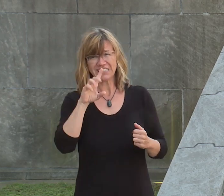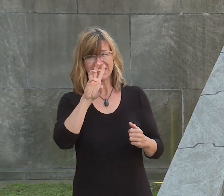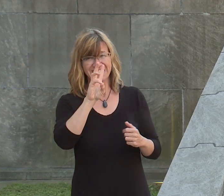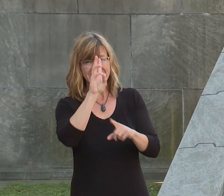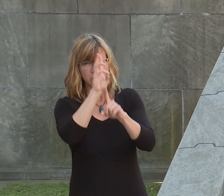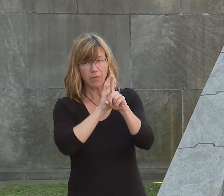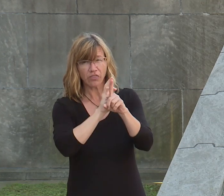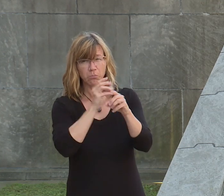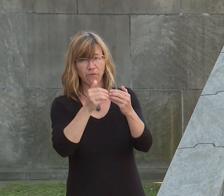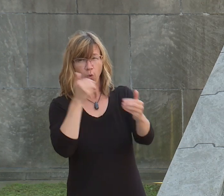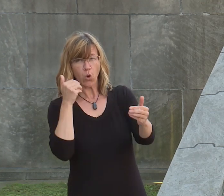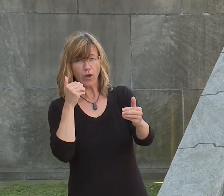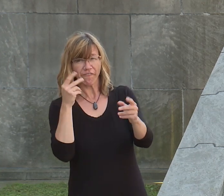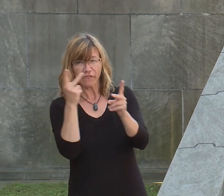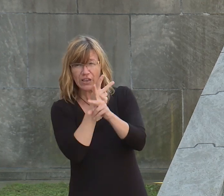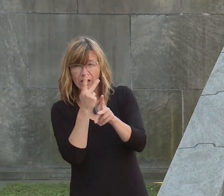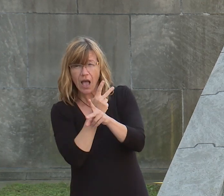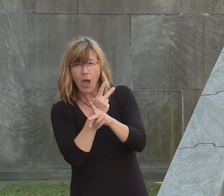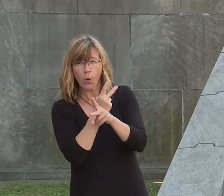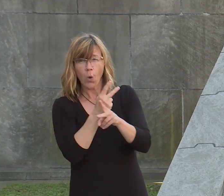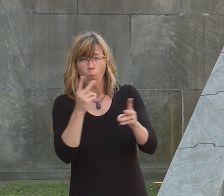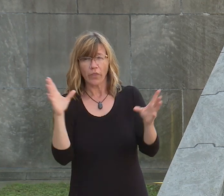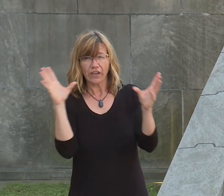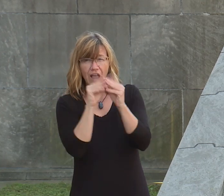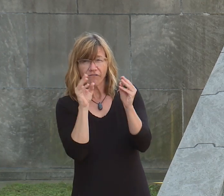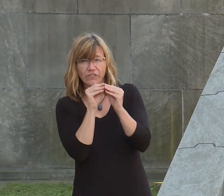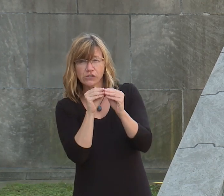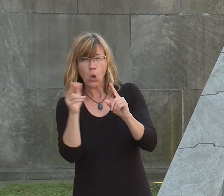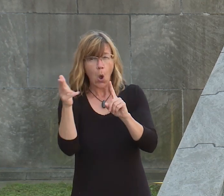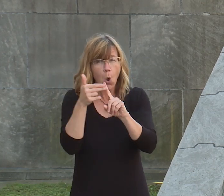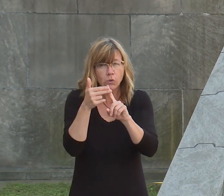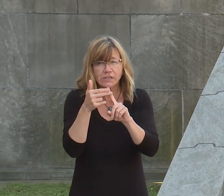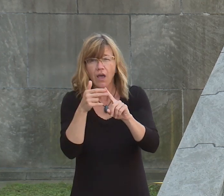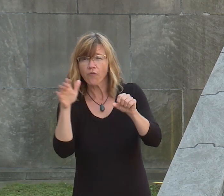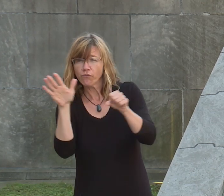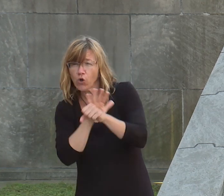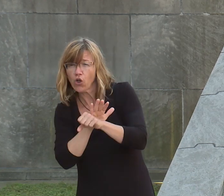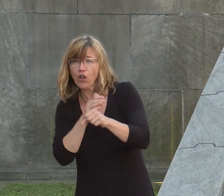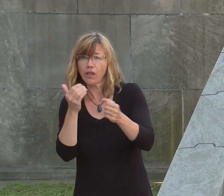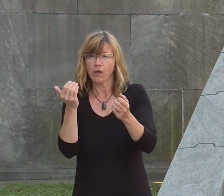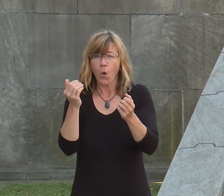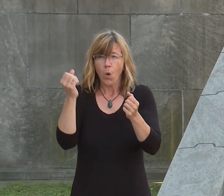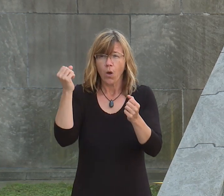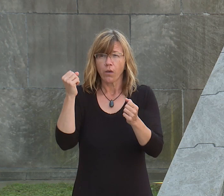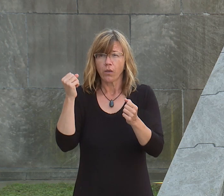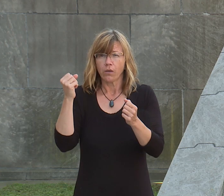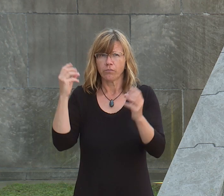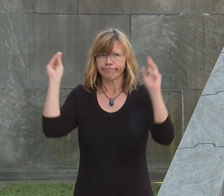out when conventions are coming back, when hotels will be filled up again. Do you have any indication?